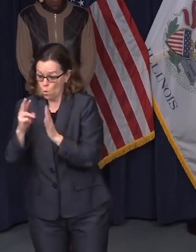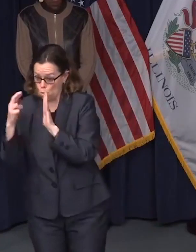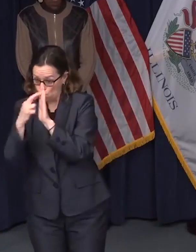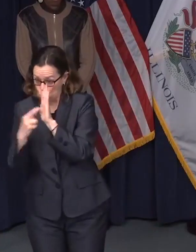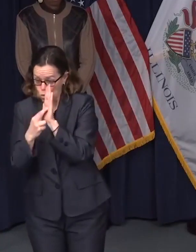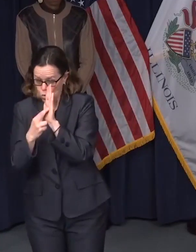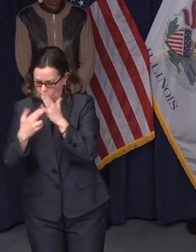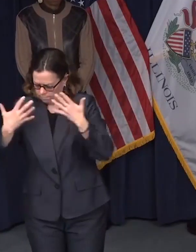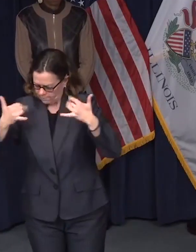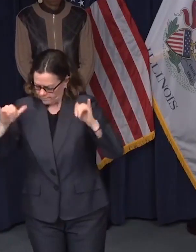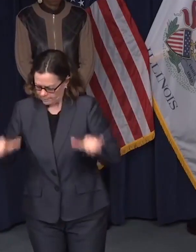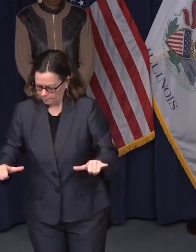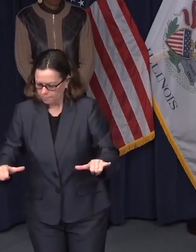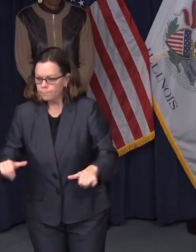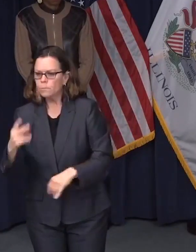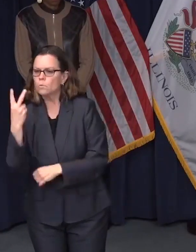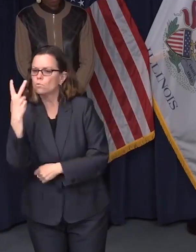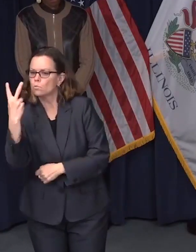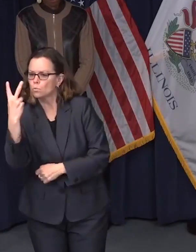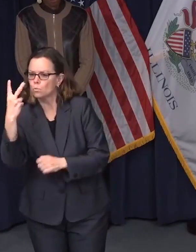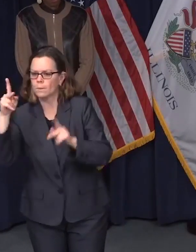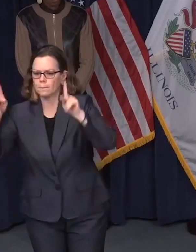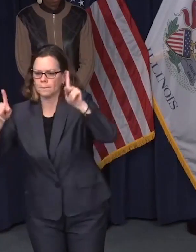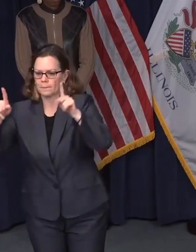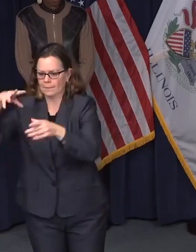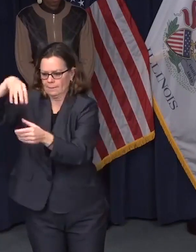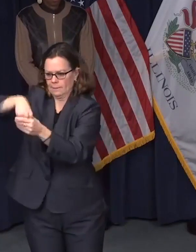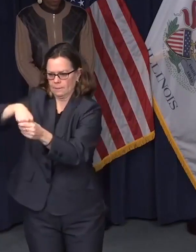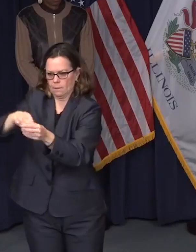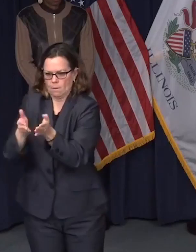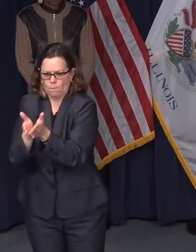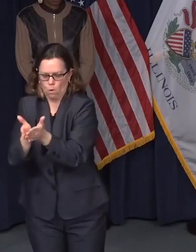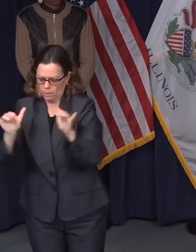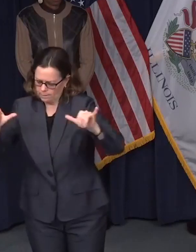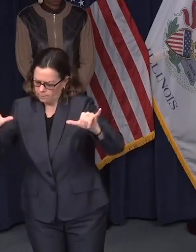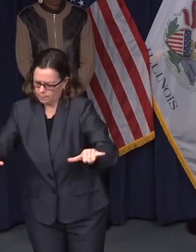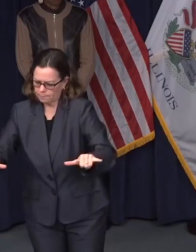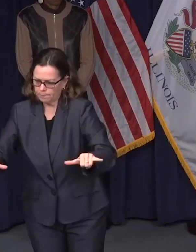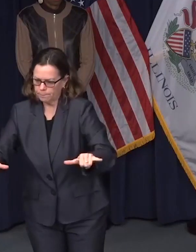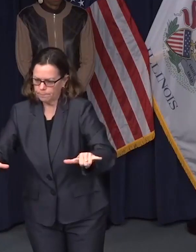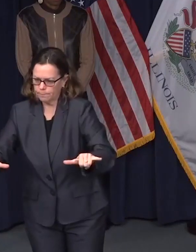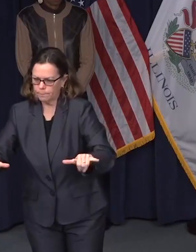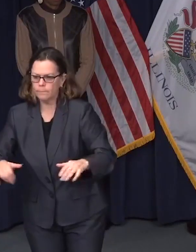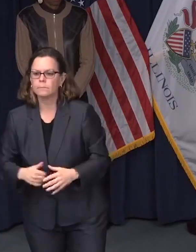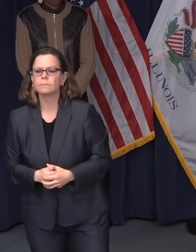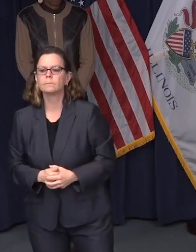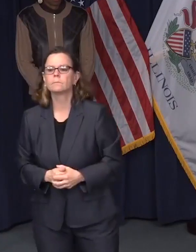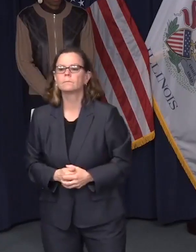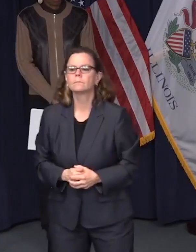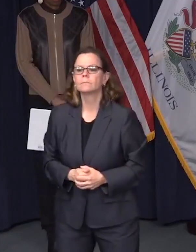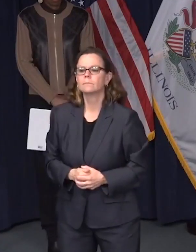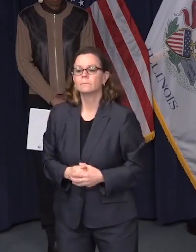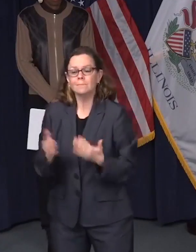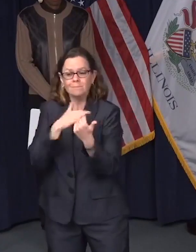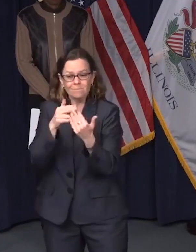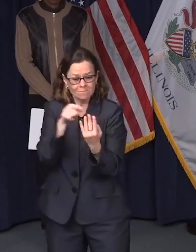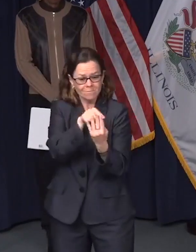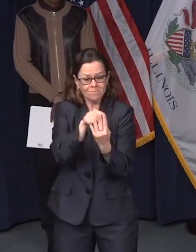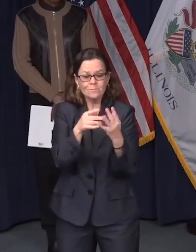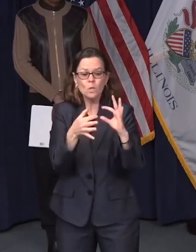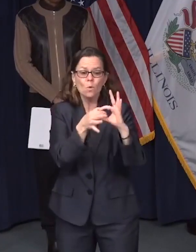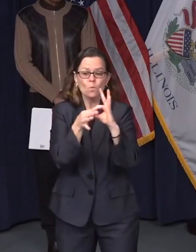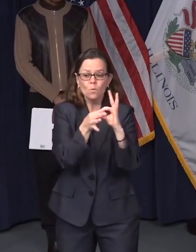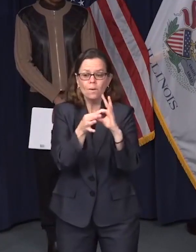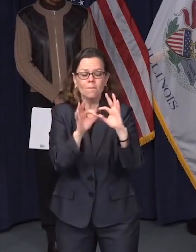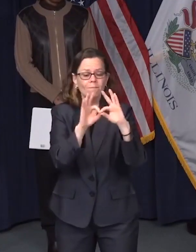boat, and that it is restricted to 2, but not necessarily restricted as to whether they're related to one another. Okay, so if it is a family